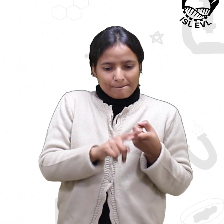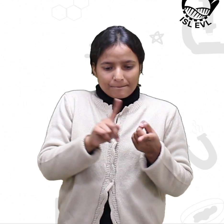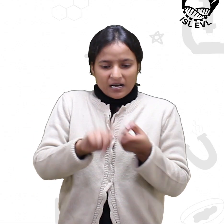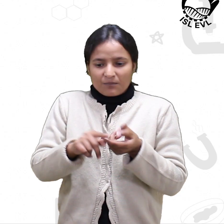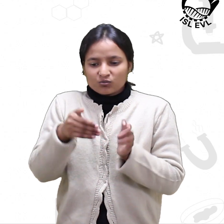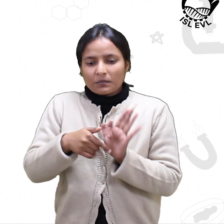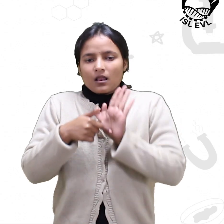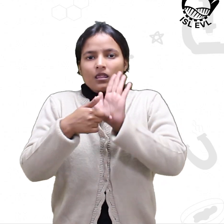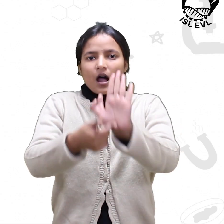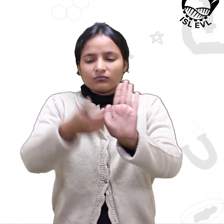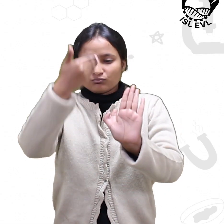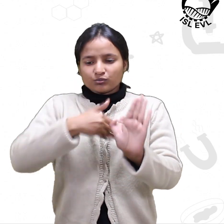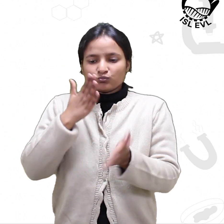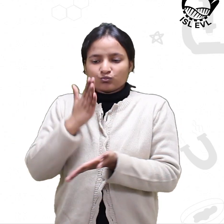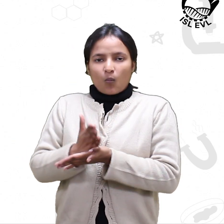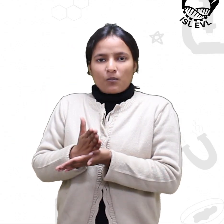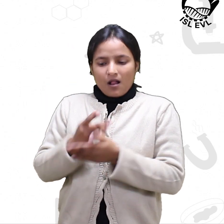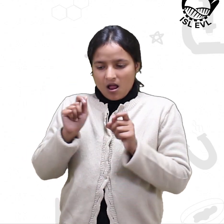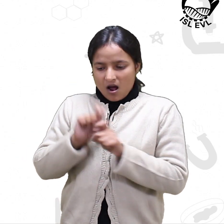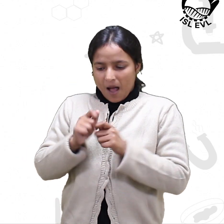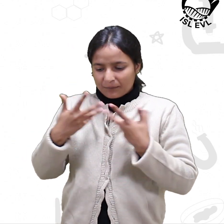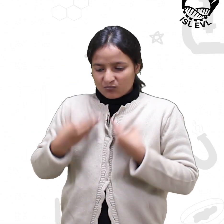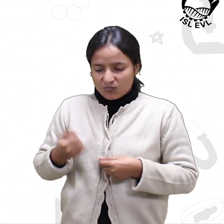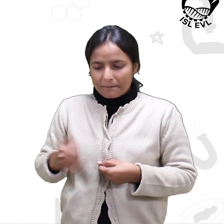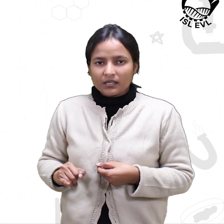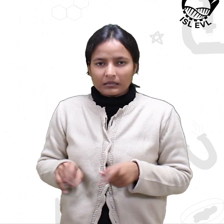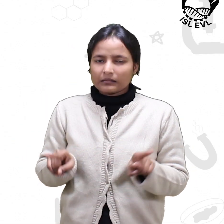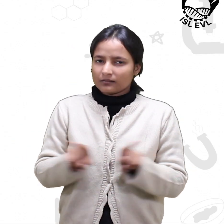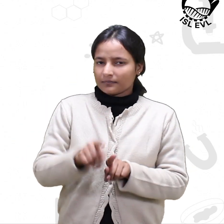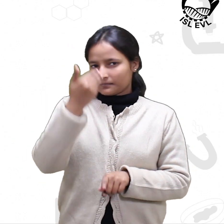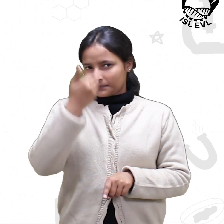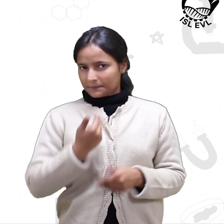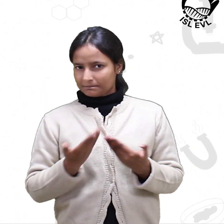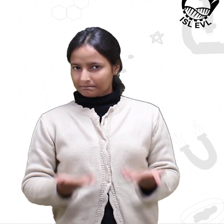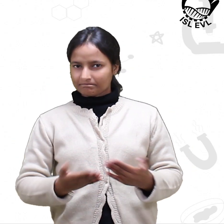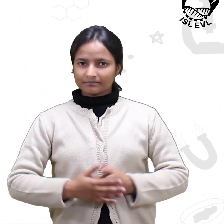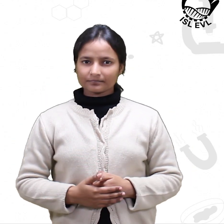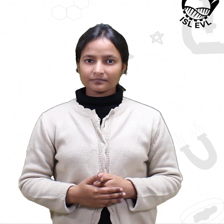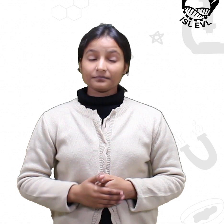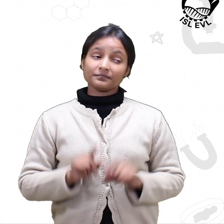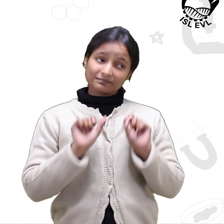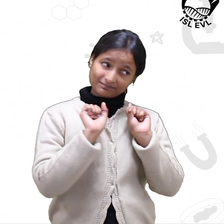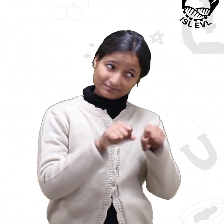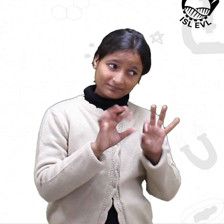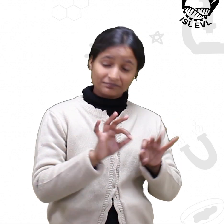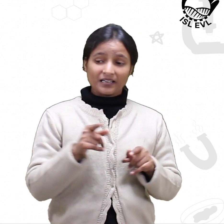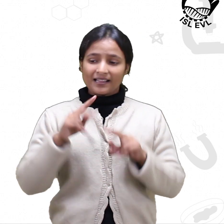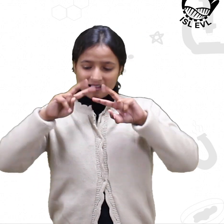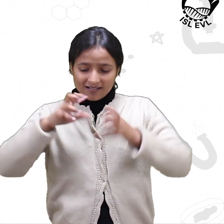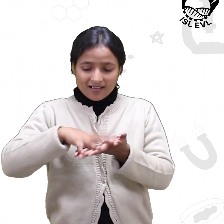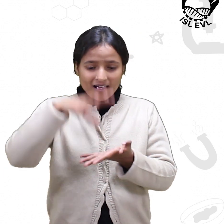it is an outcome of a disease. Exactly. And we learned about the ways Dr. Shiba